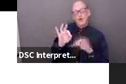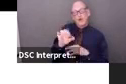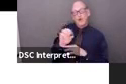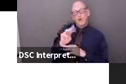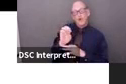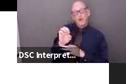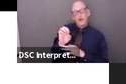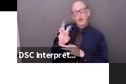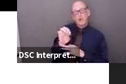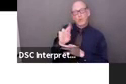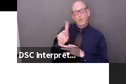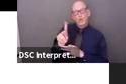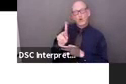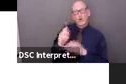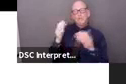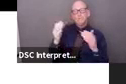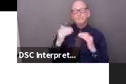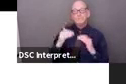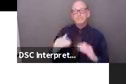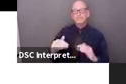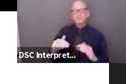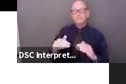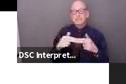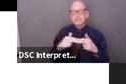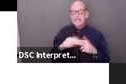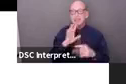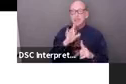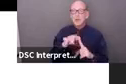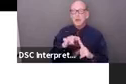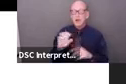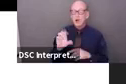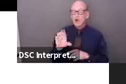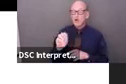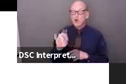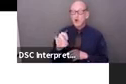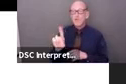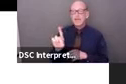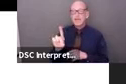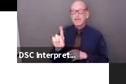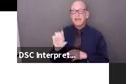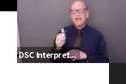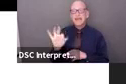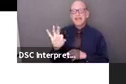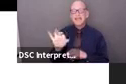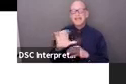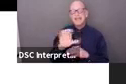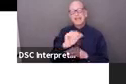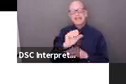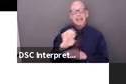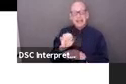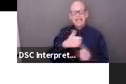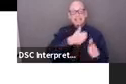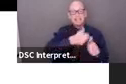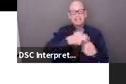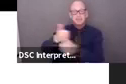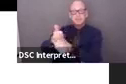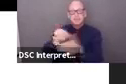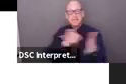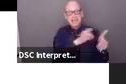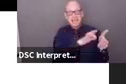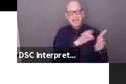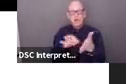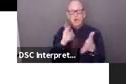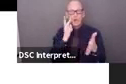next slide actually talks about the COVID-19 case by case count. And you can see for